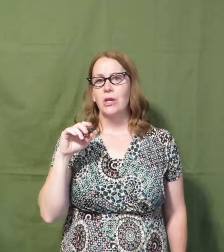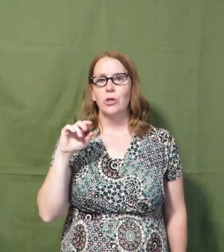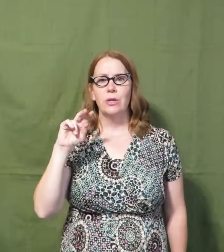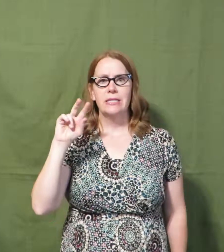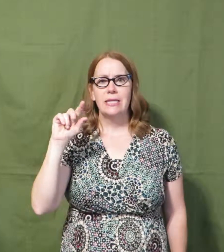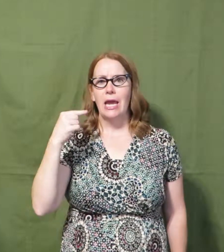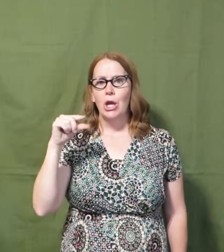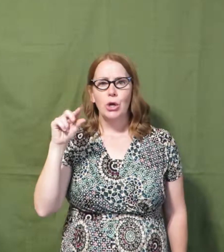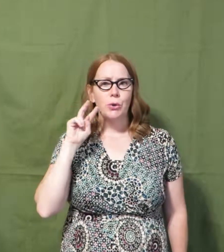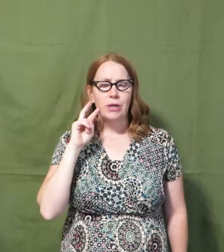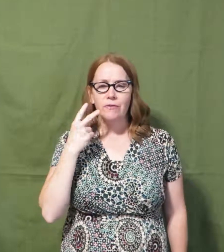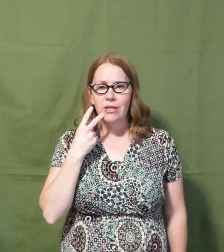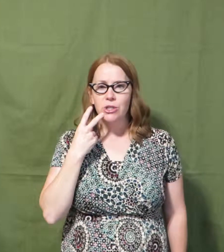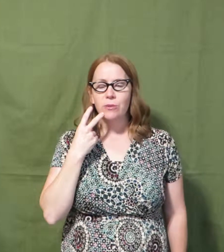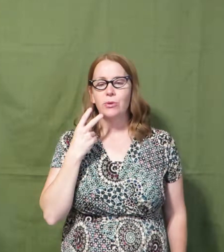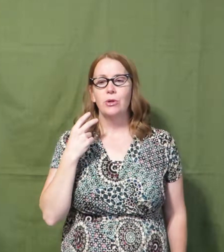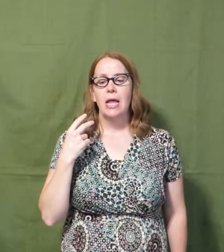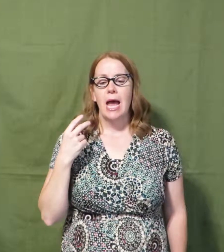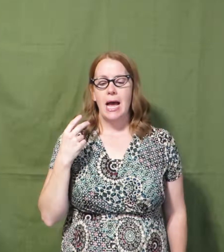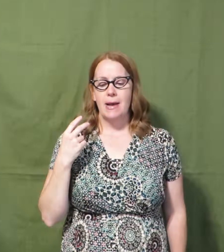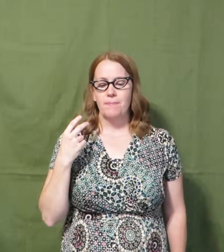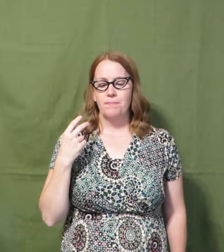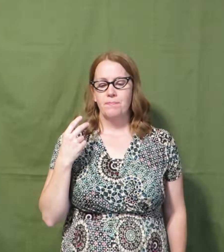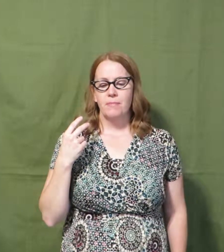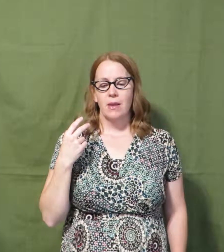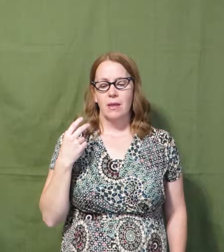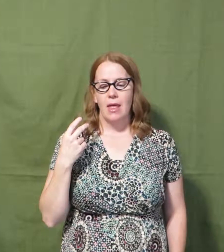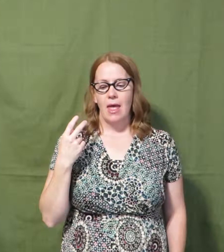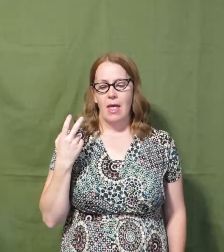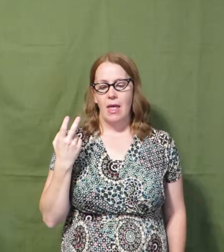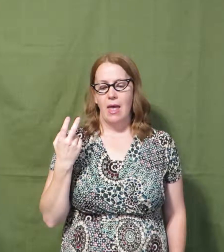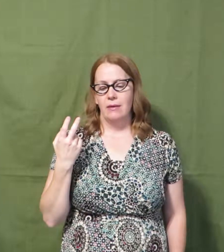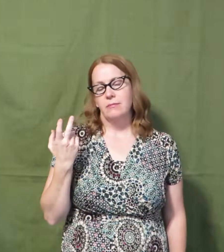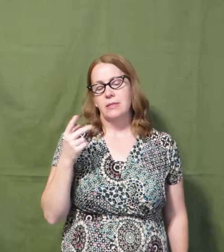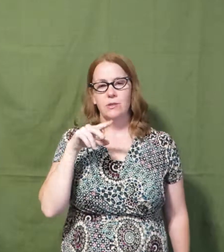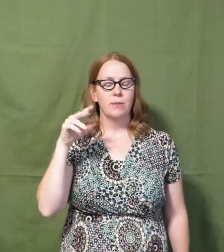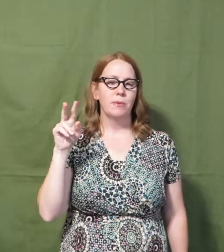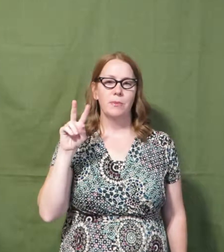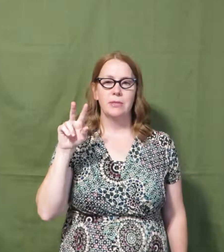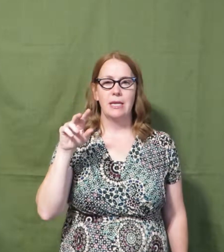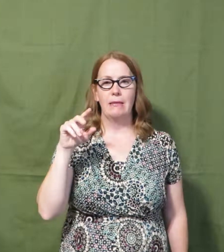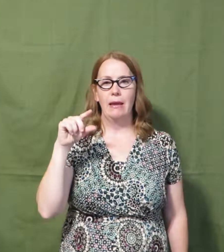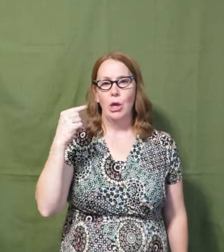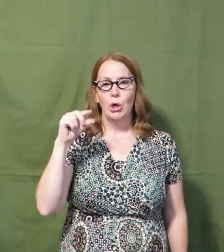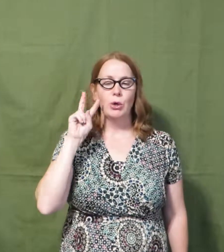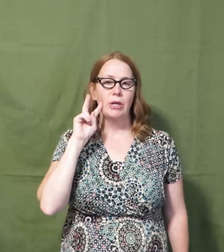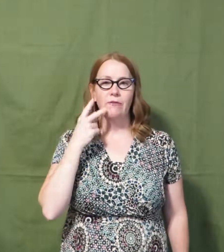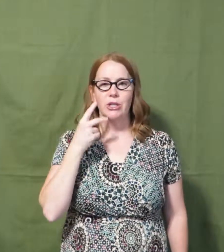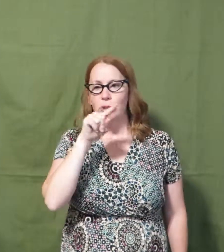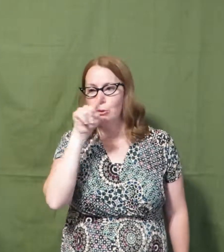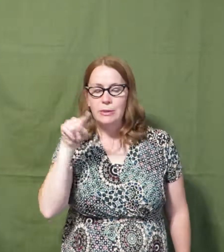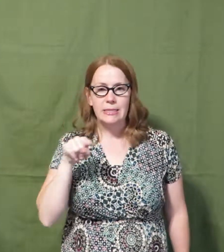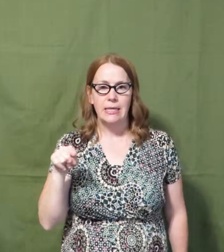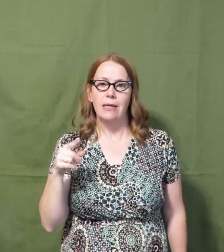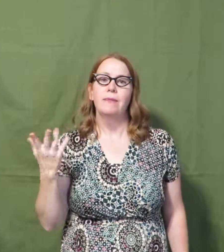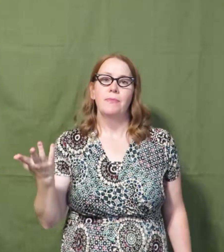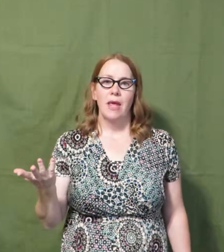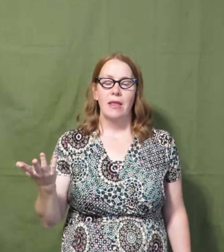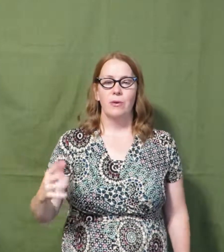you could say green vegetable, and so some people will say like green vegetable Z. That would be